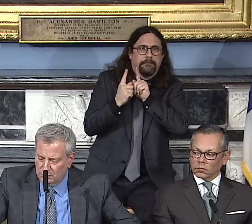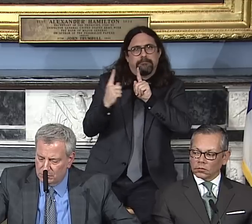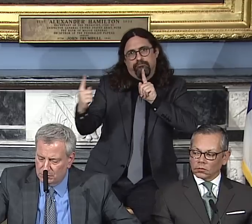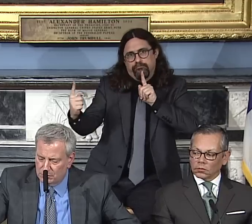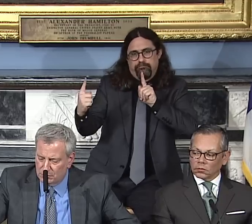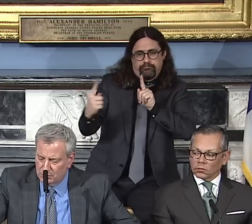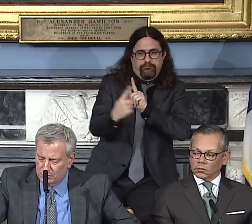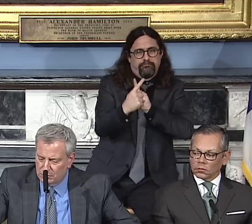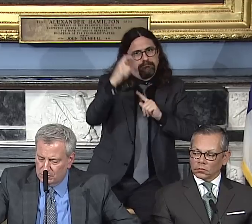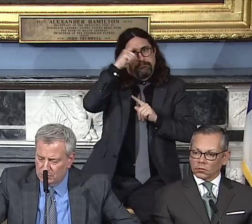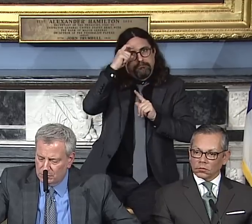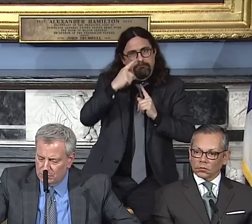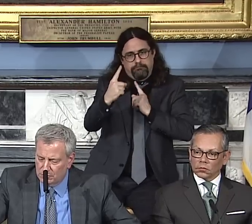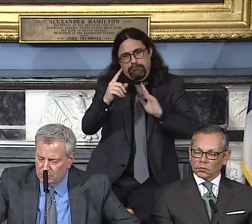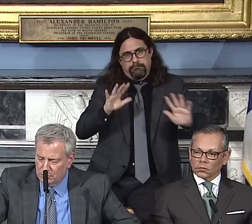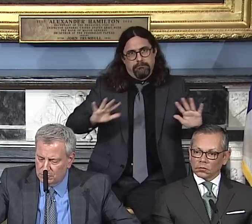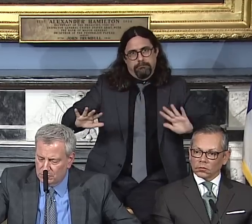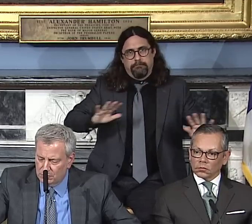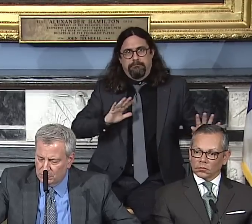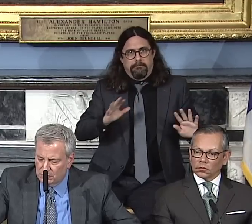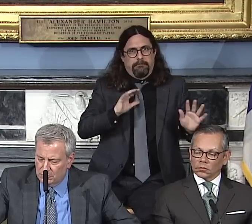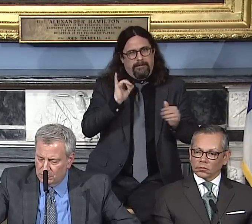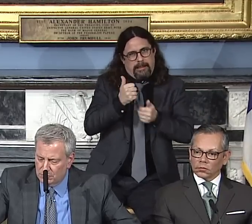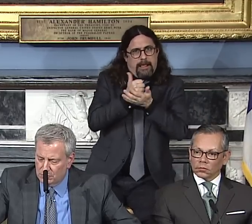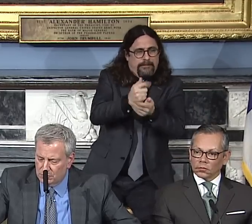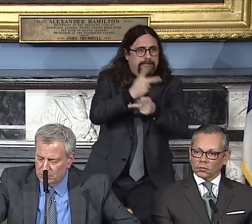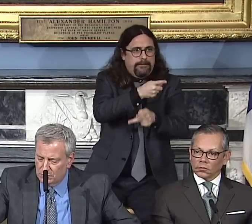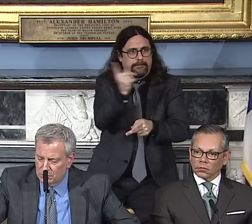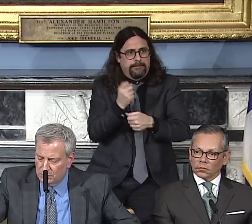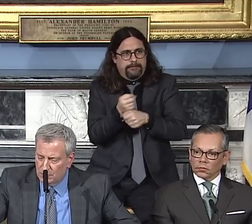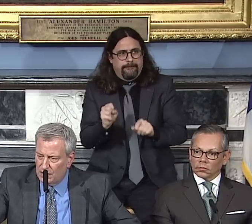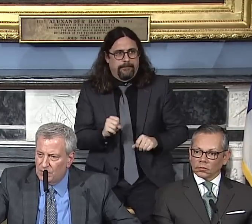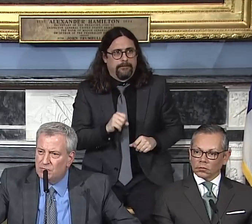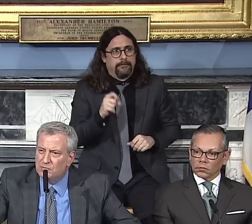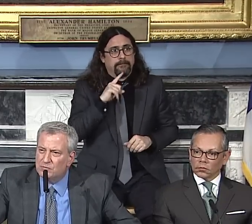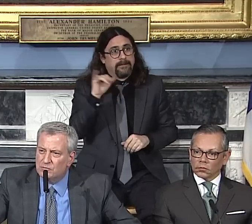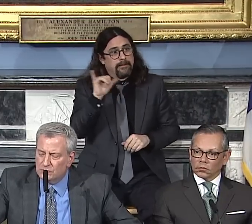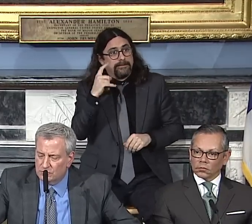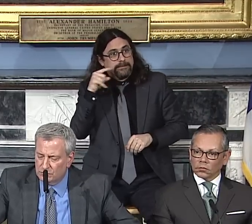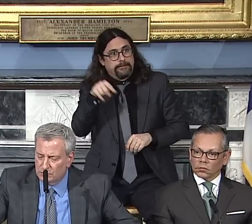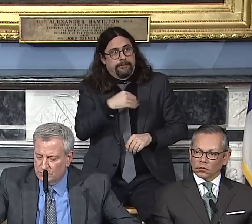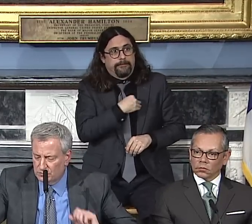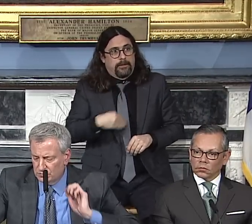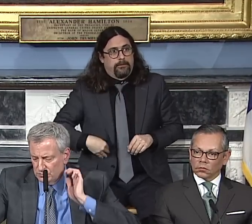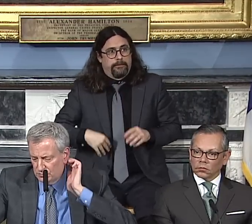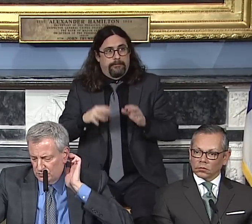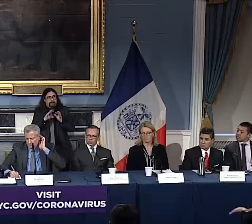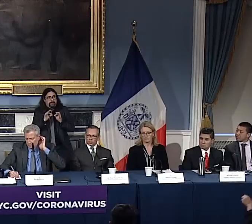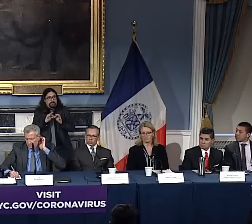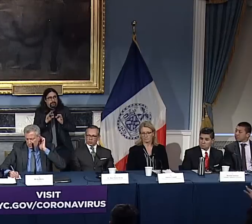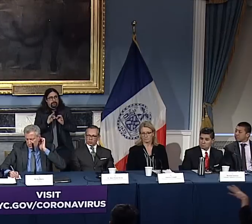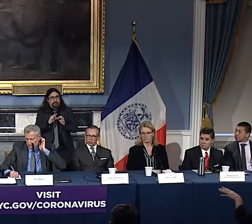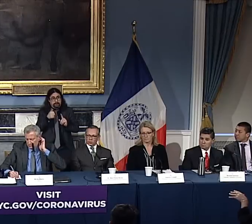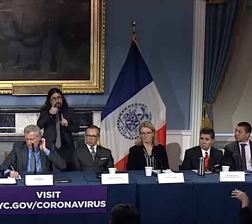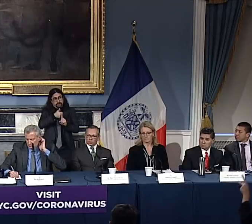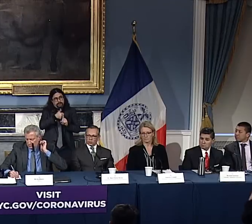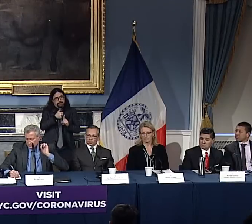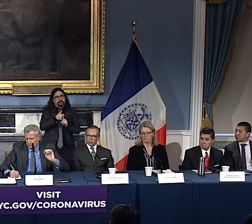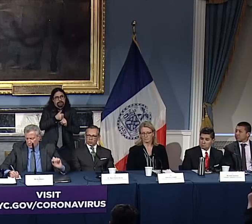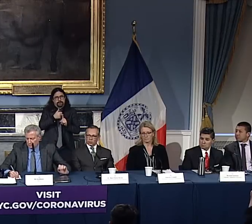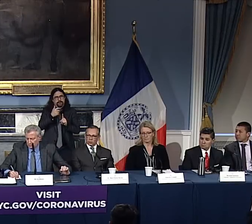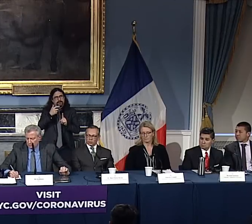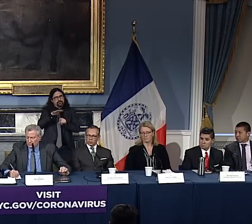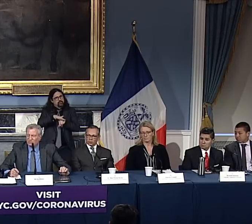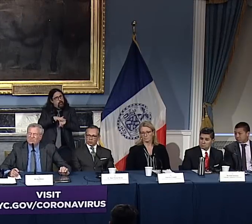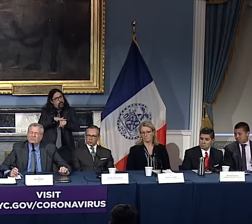to help slow the spread and reduce the harm to New Yorkers. And Dr. Katz, you mentioned testing. Is there any guidance that you want